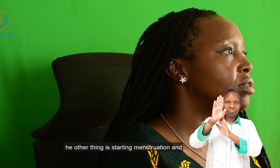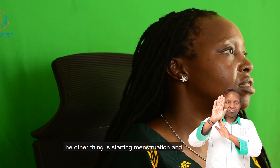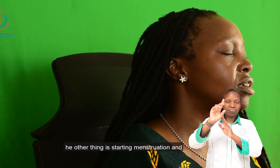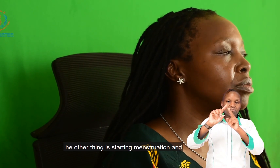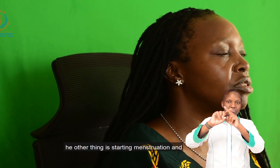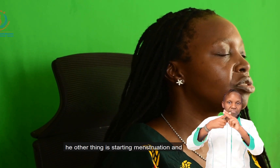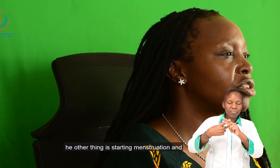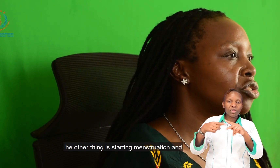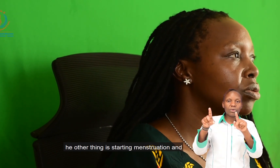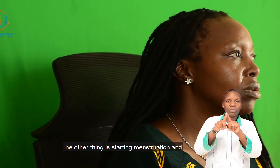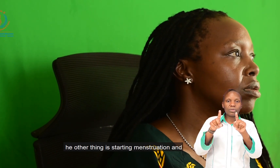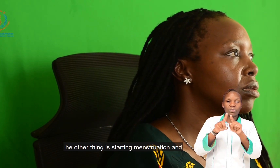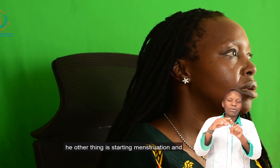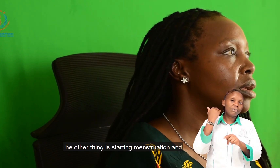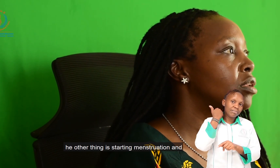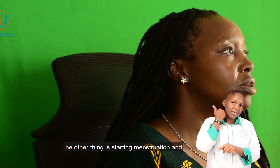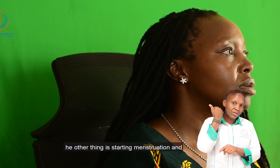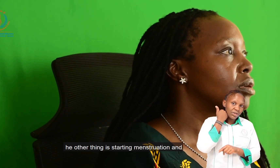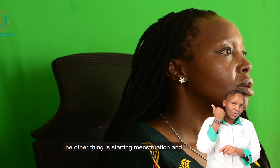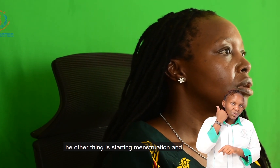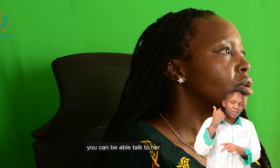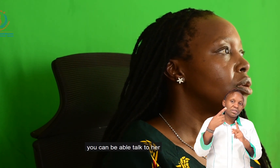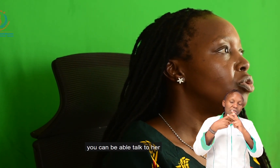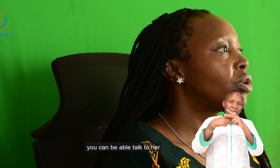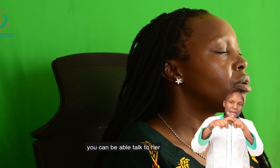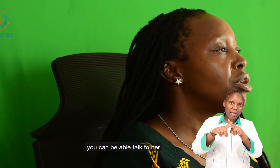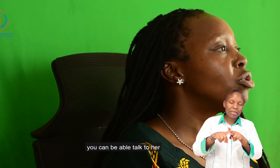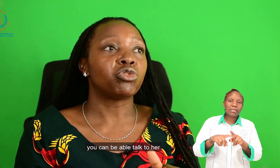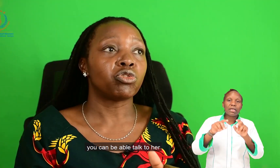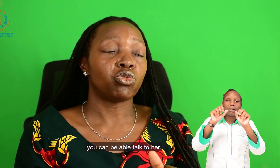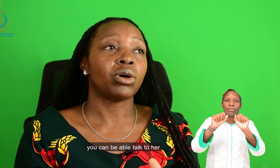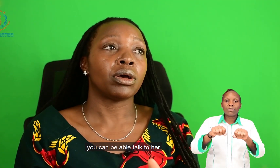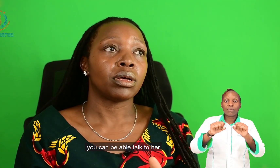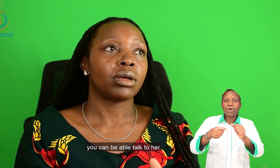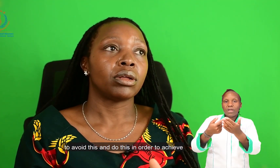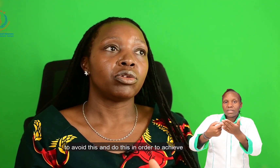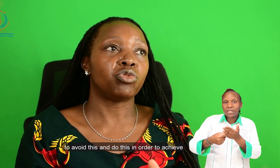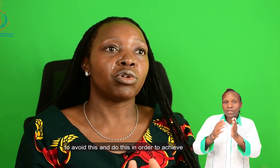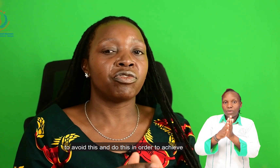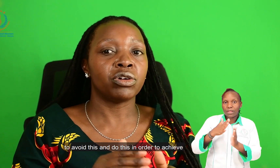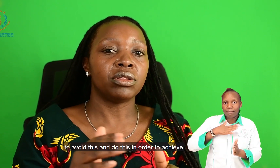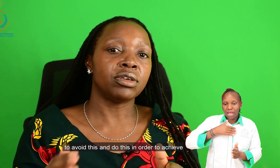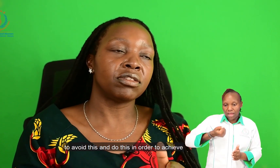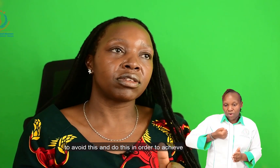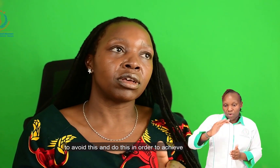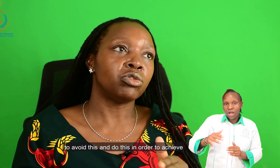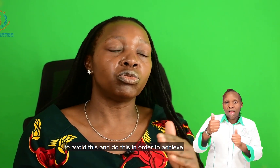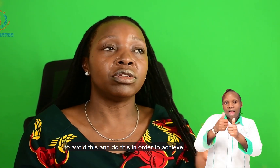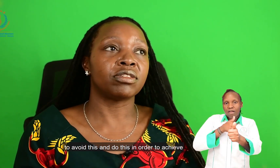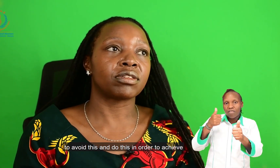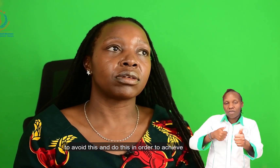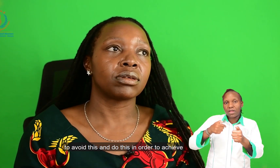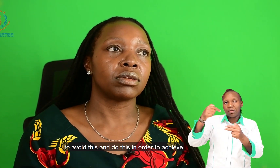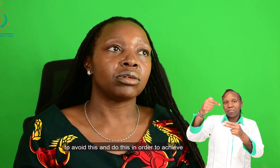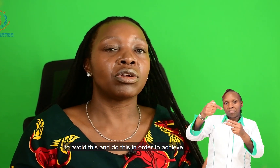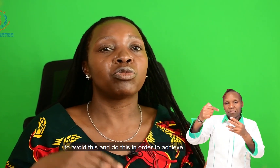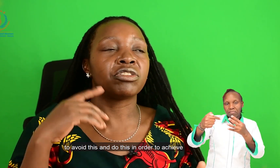that menstruation, and you can be able to talk to her to avoid this and do this in order to